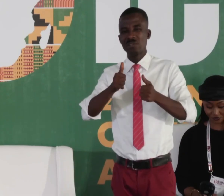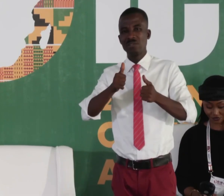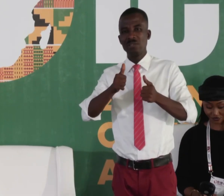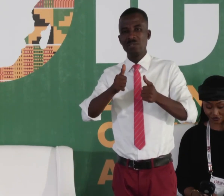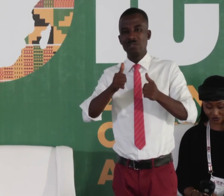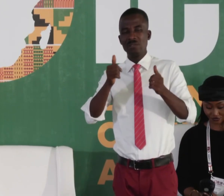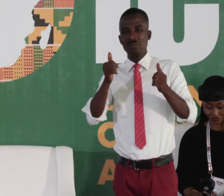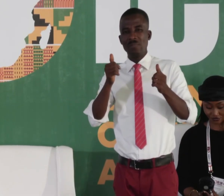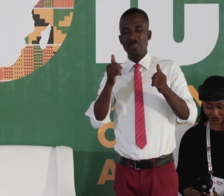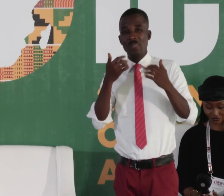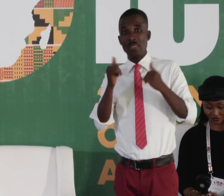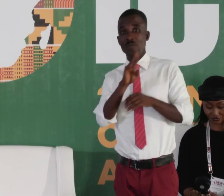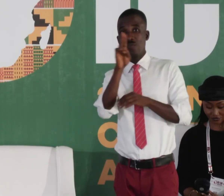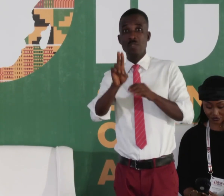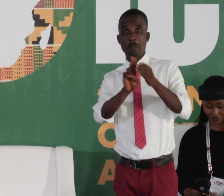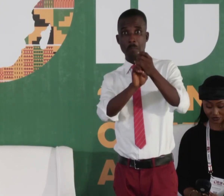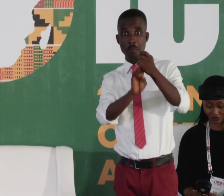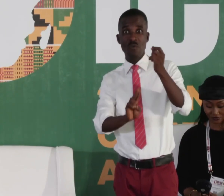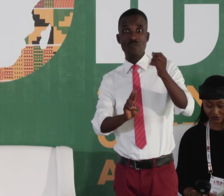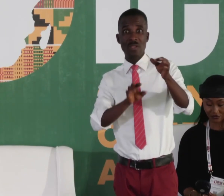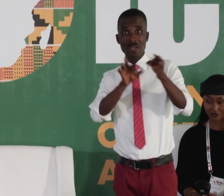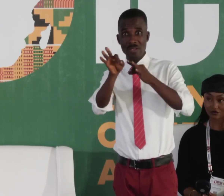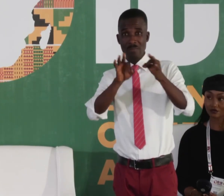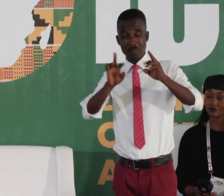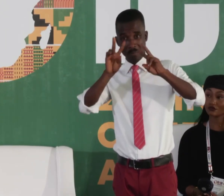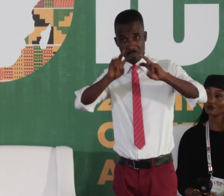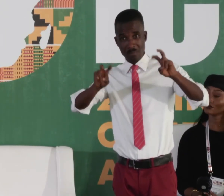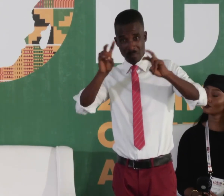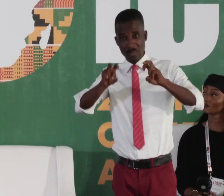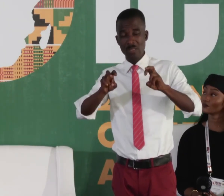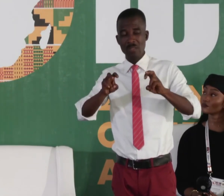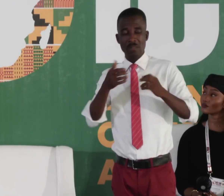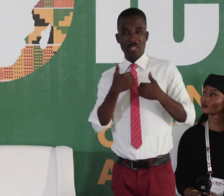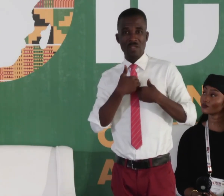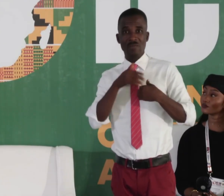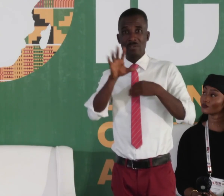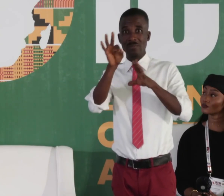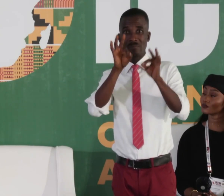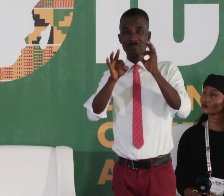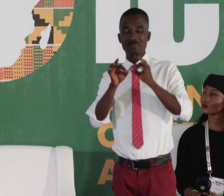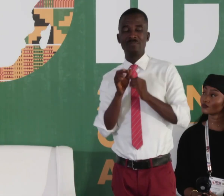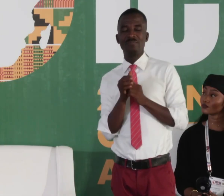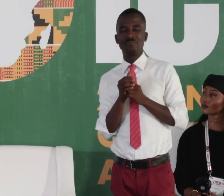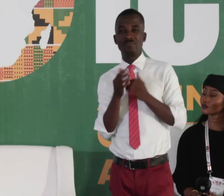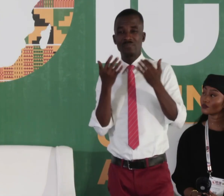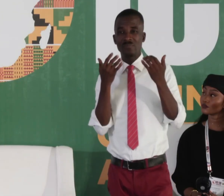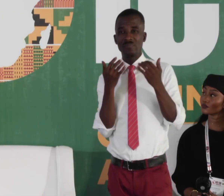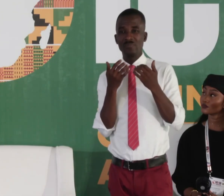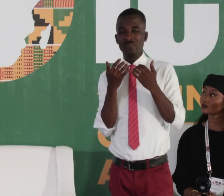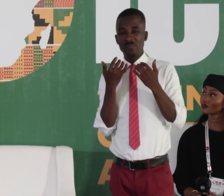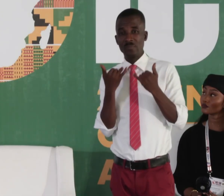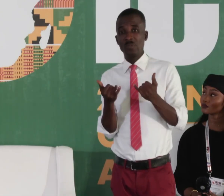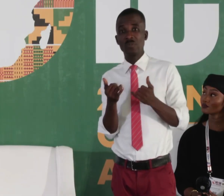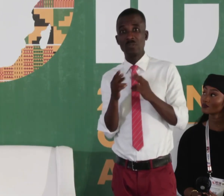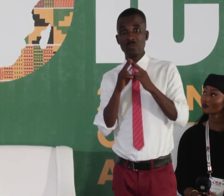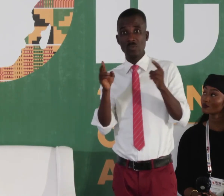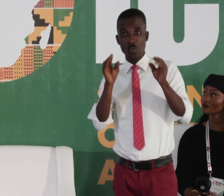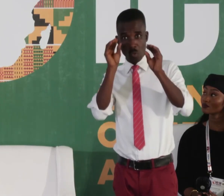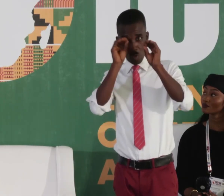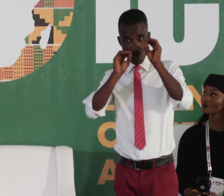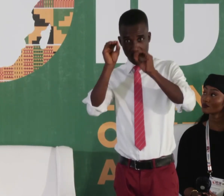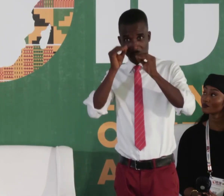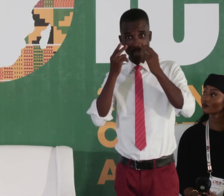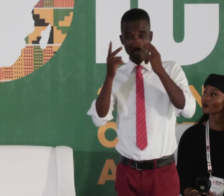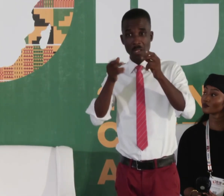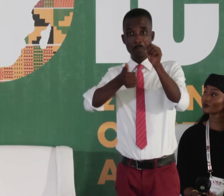options? So using both descriptive and inferential statistics, we came out with our findings. Next slide. So we observed that